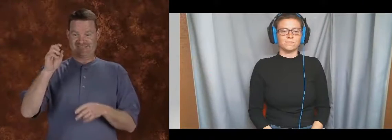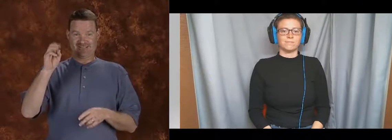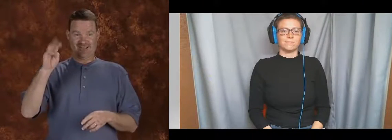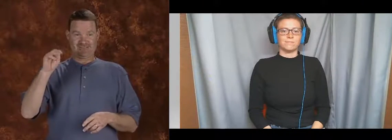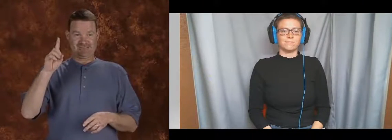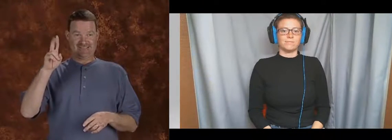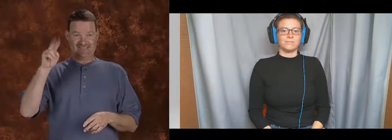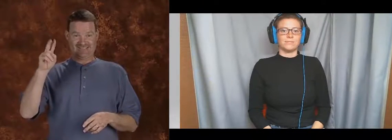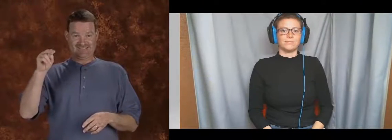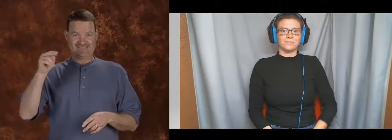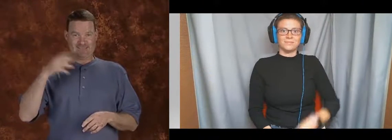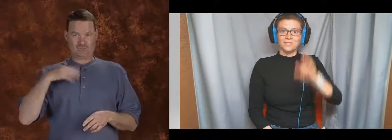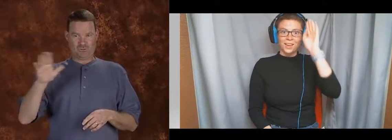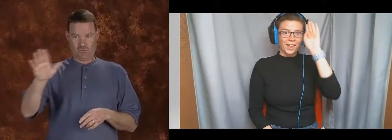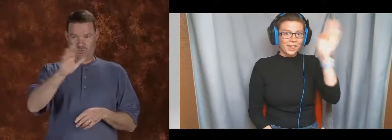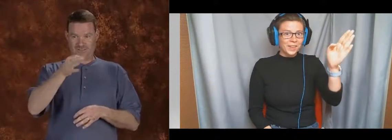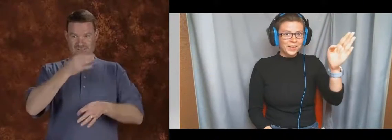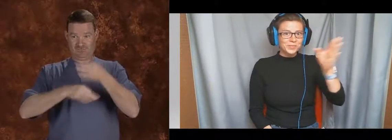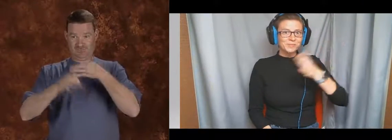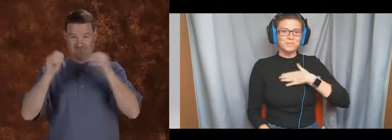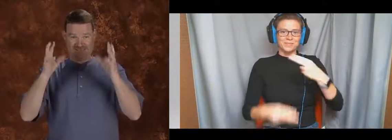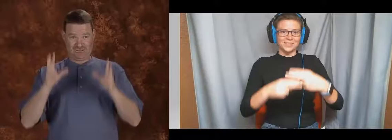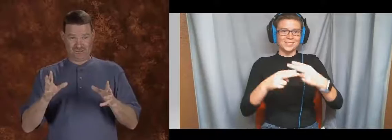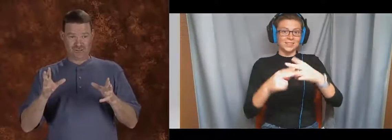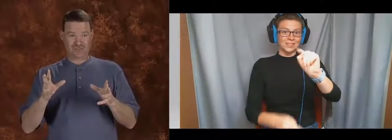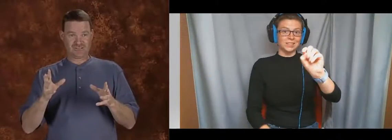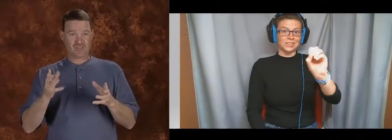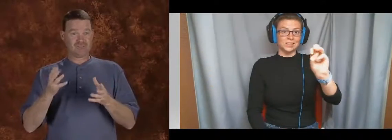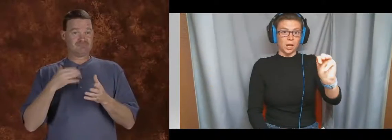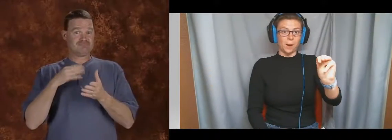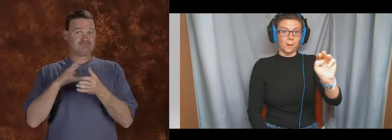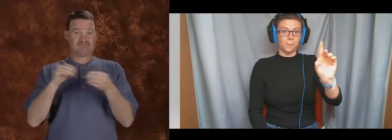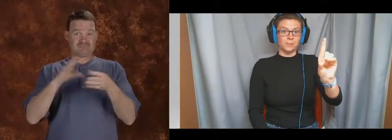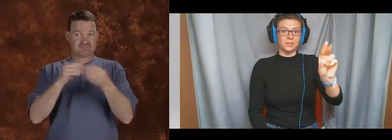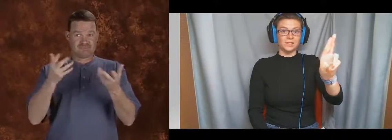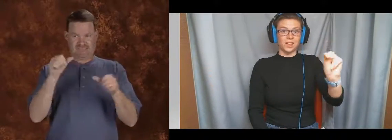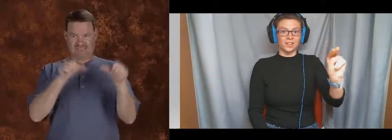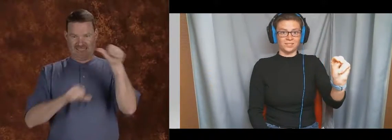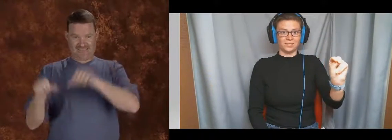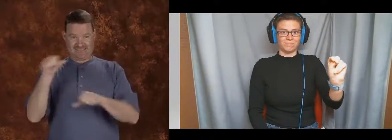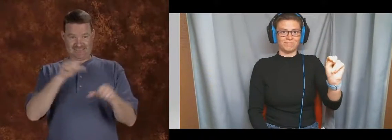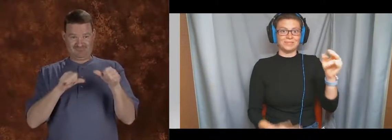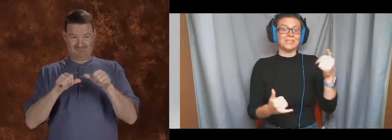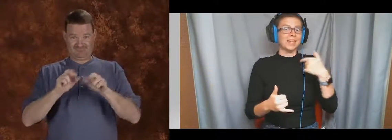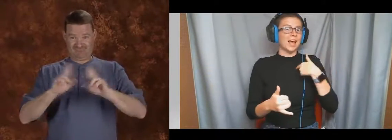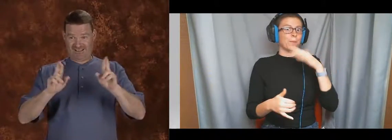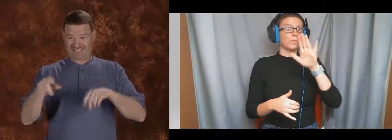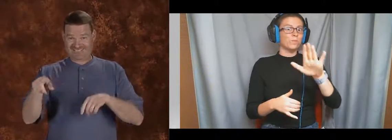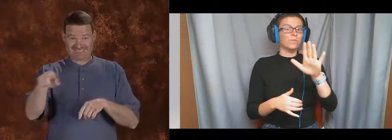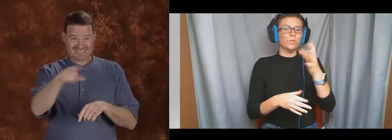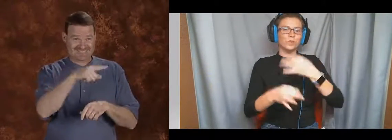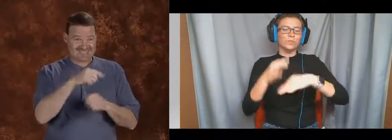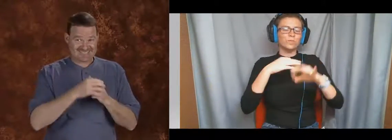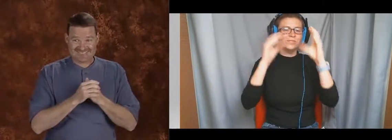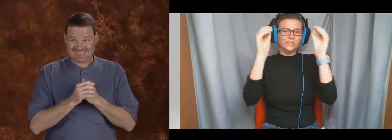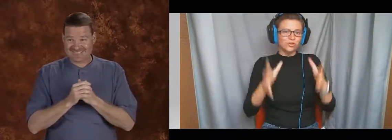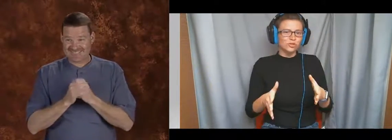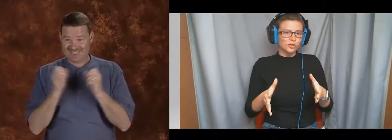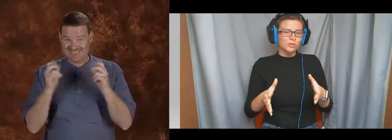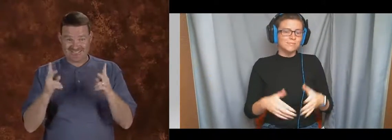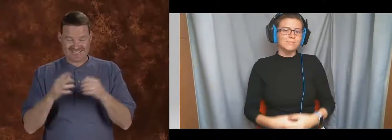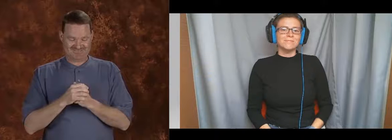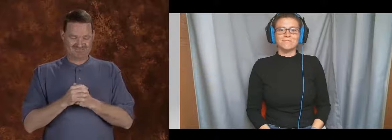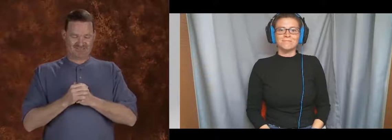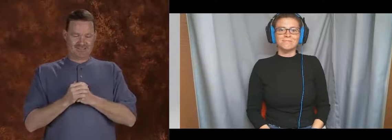my name is Tom Dunn, and I'm your substitute teacher today. Today we're going to be talking about science.